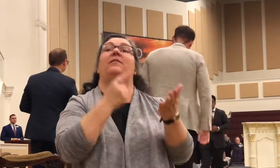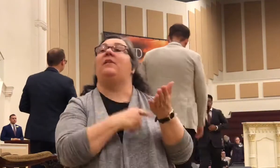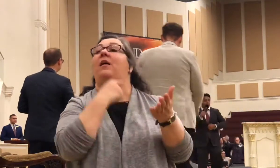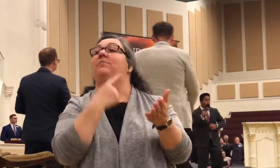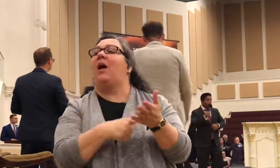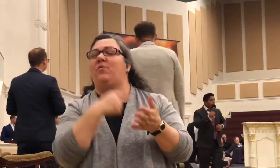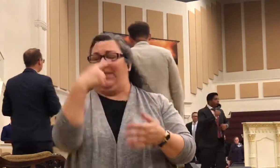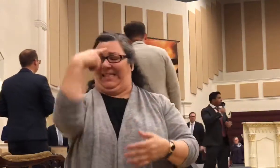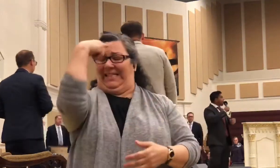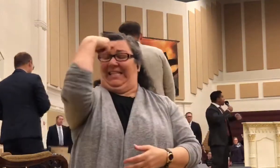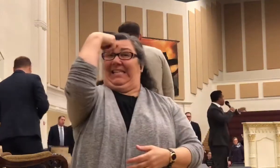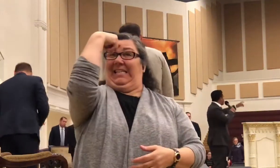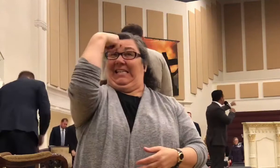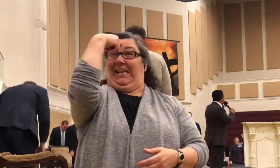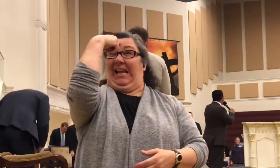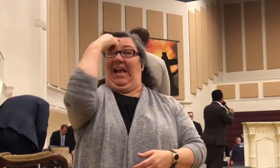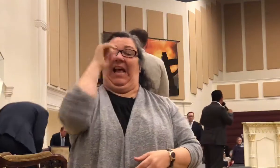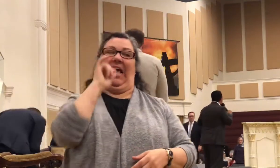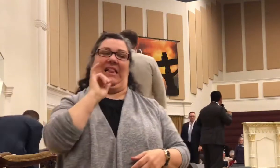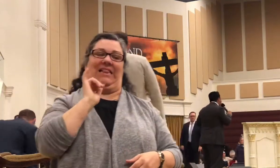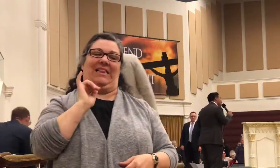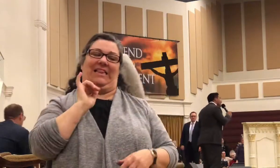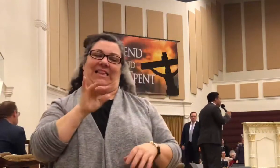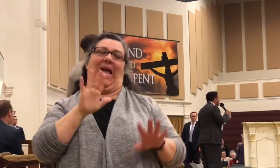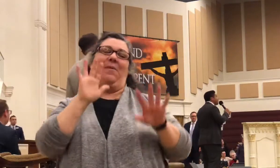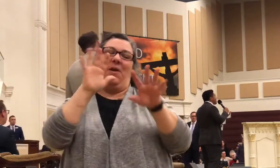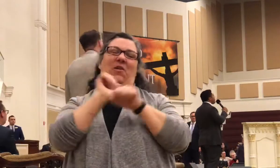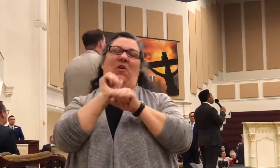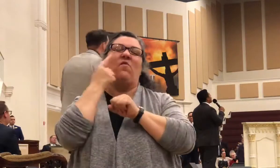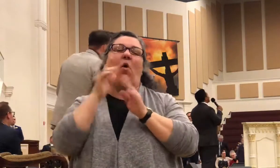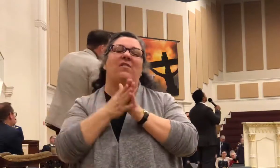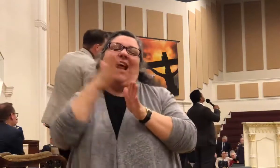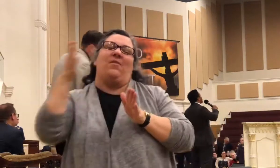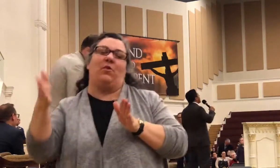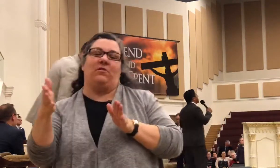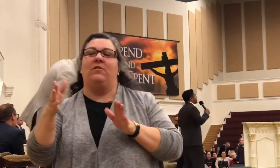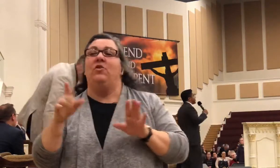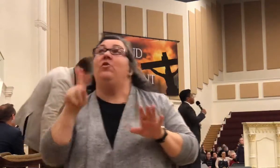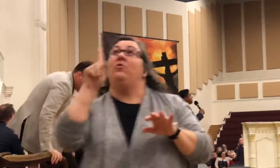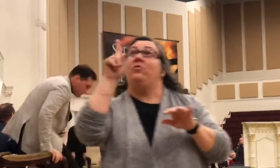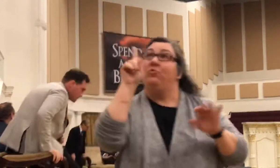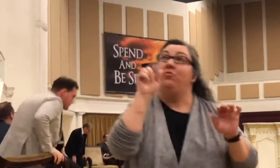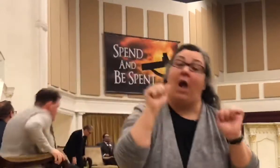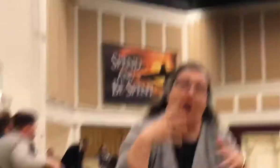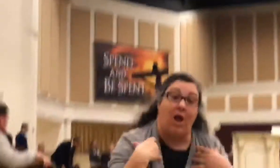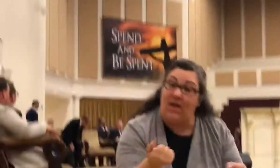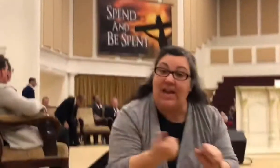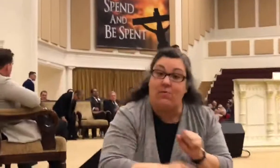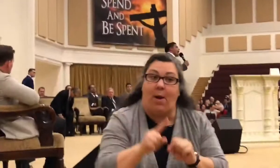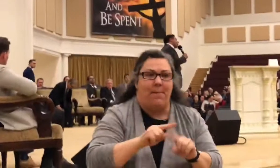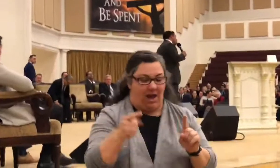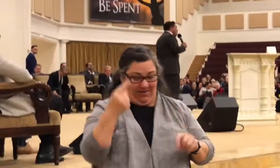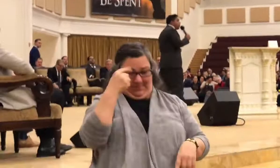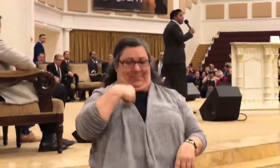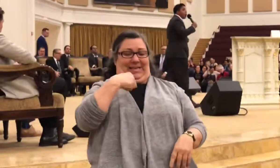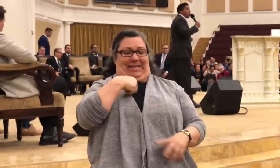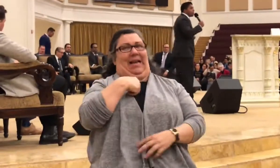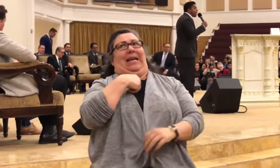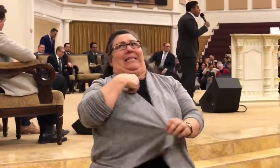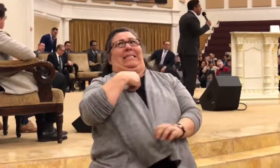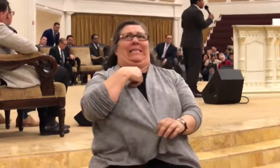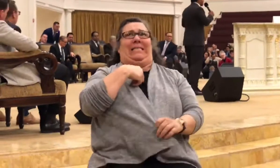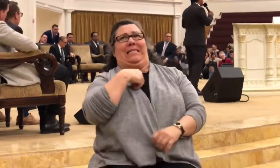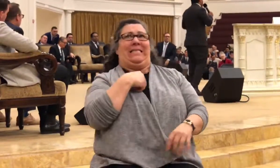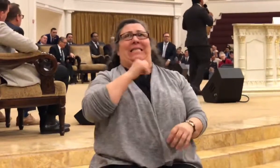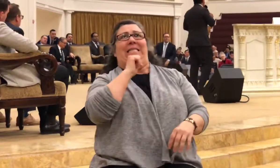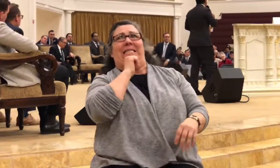Sometimes we think that it's for the person next to us. Oh yeah, you can heal everybody else, God. But when it comes to me, I know it don't